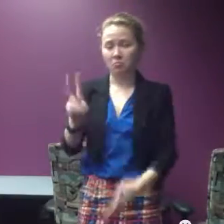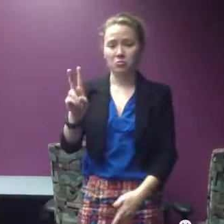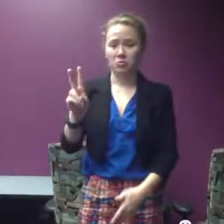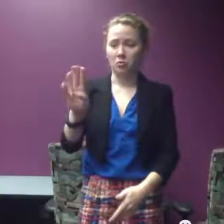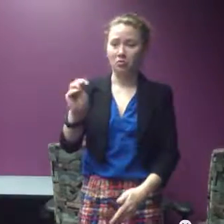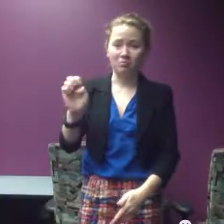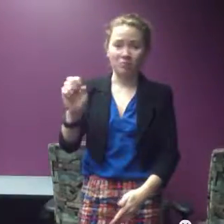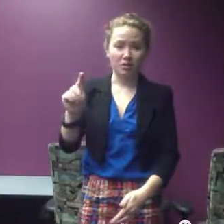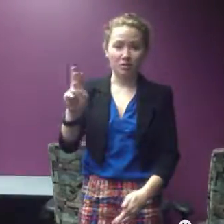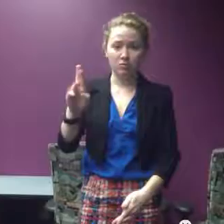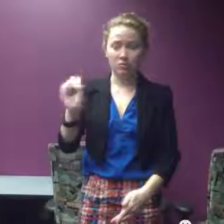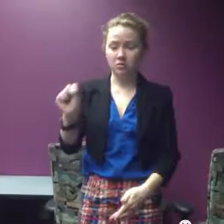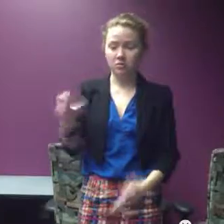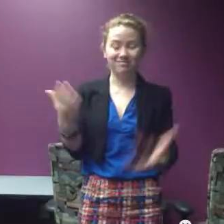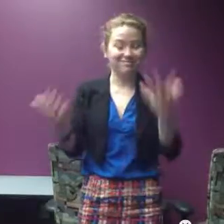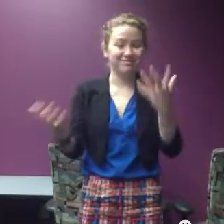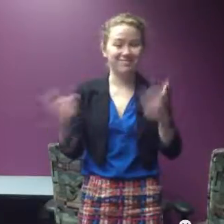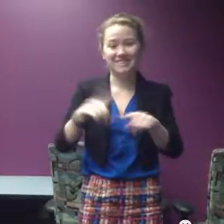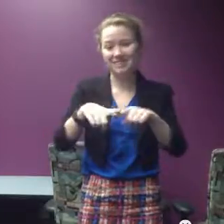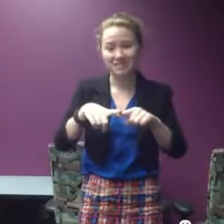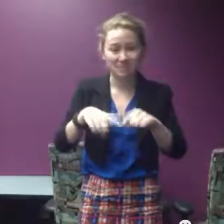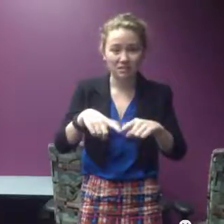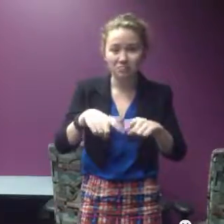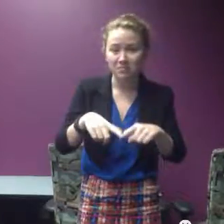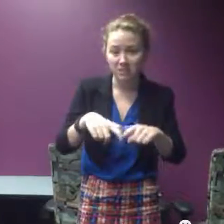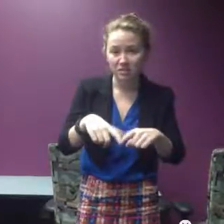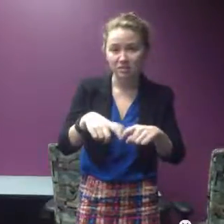Some could be inches. It kind of just depends.